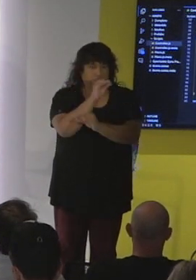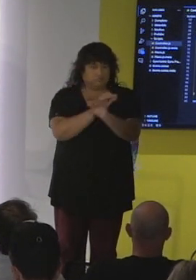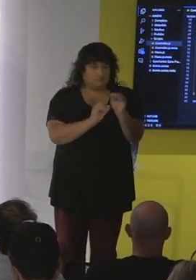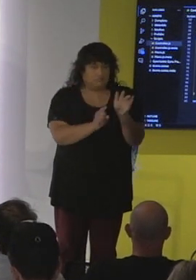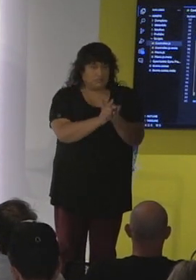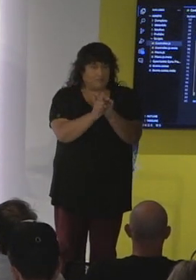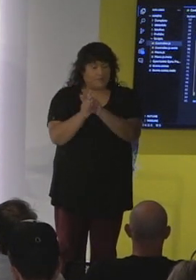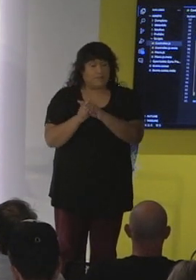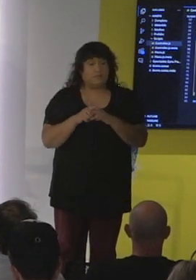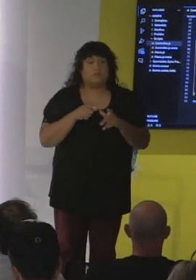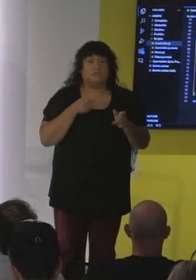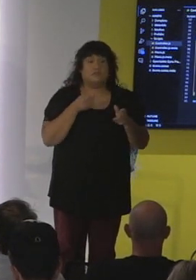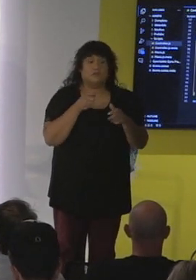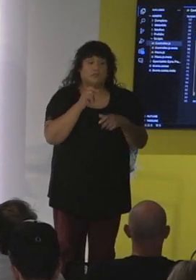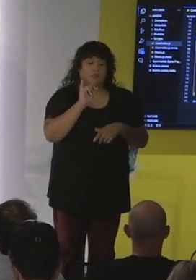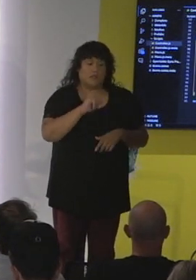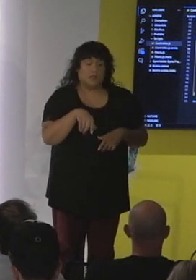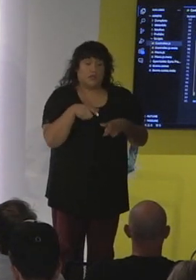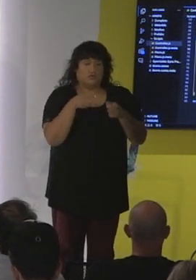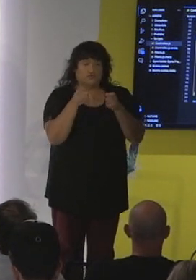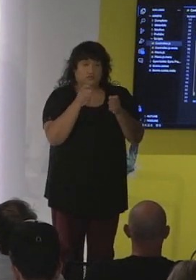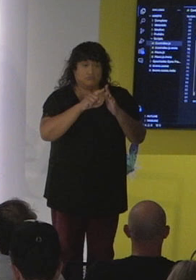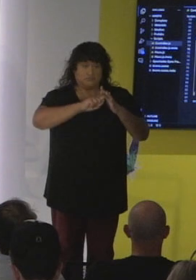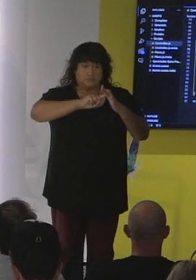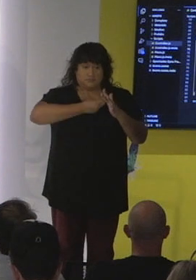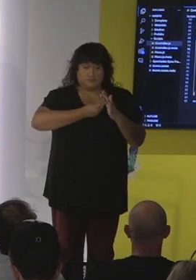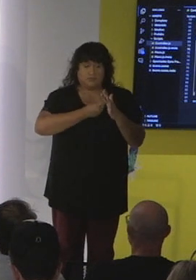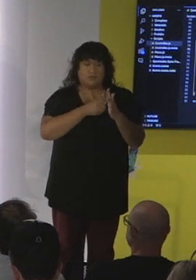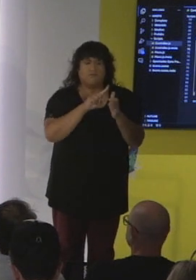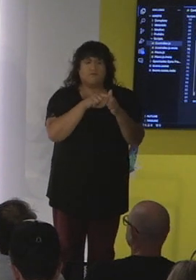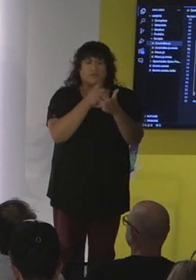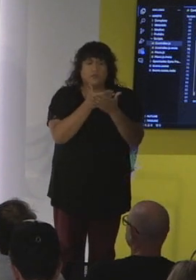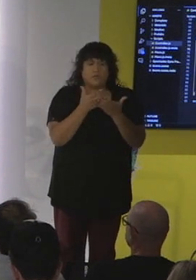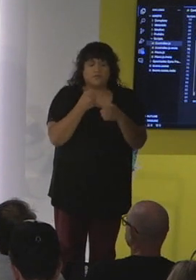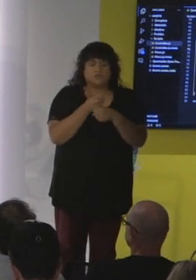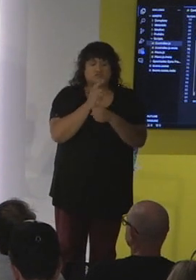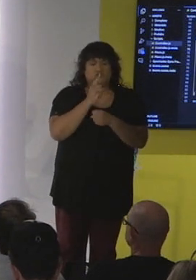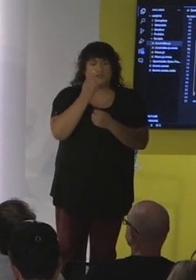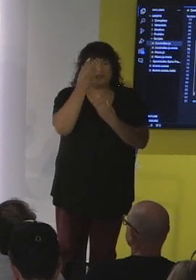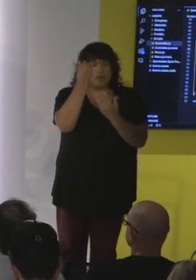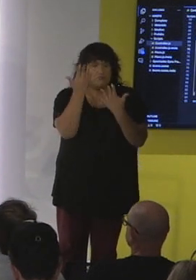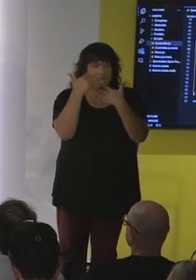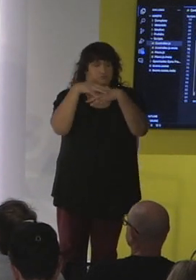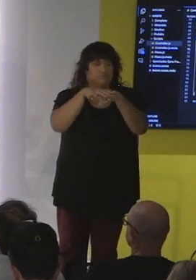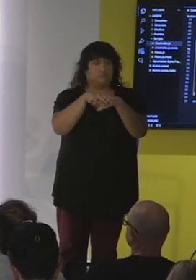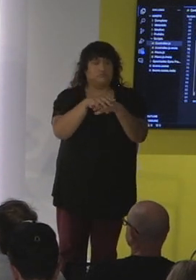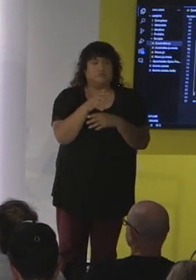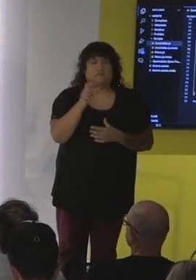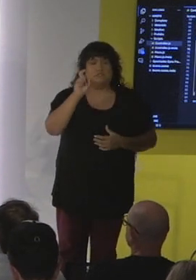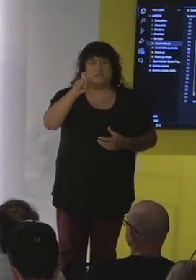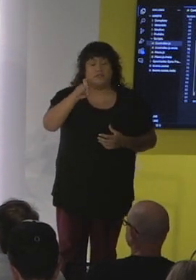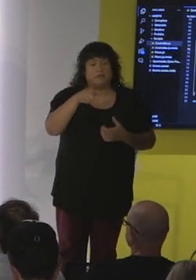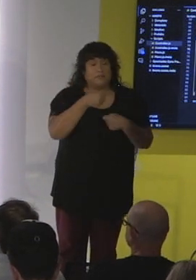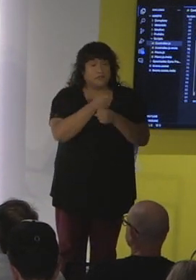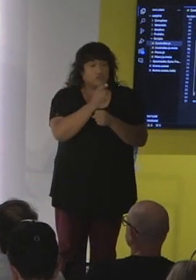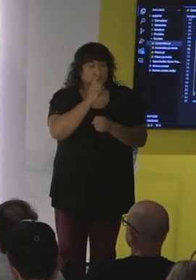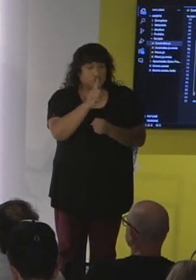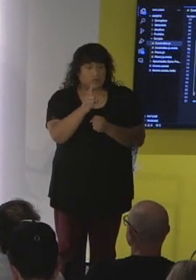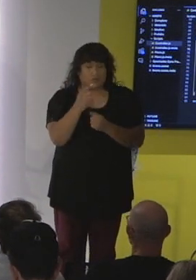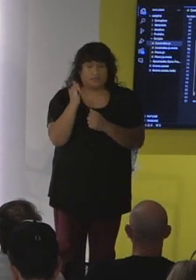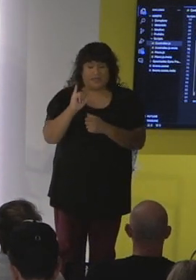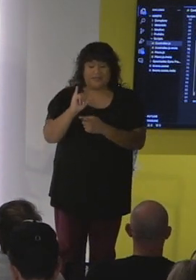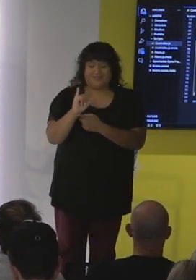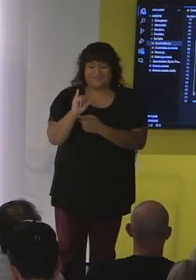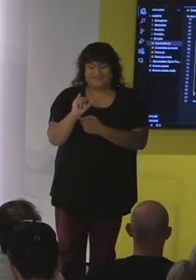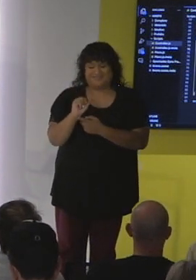controller, the first thing we're gonna do, we want this to be able to sync data across the network. That means we need to make it a sync entity.